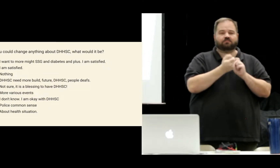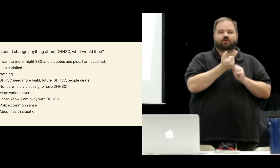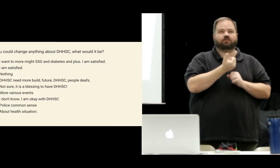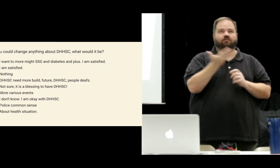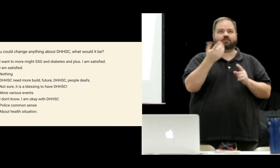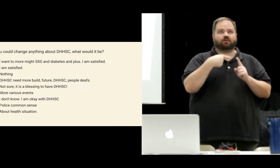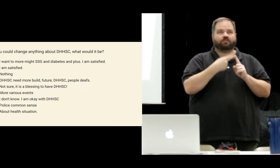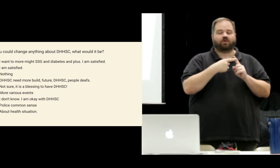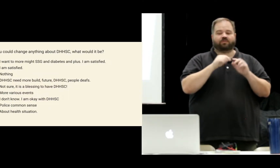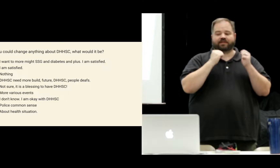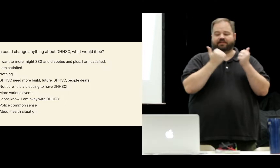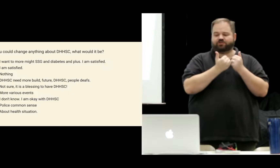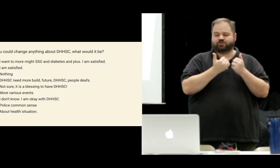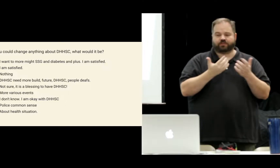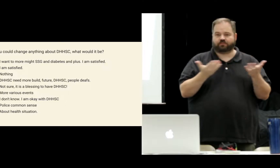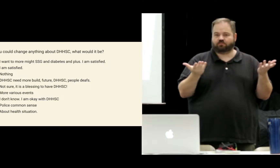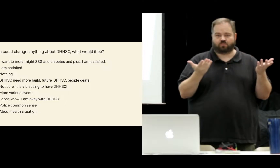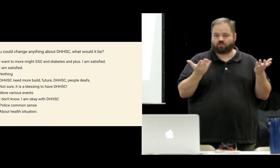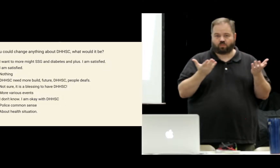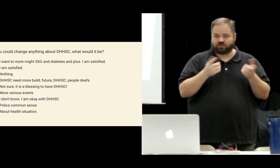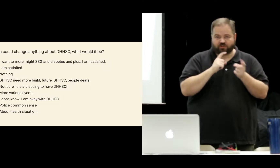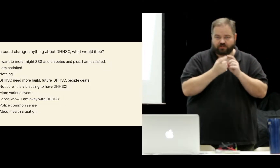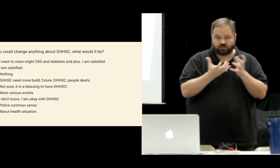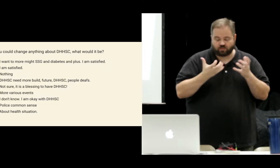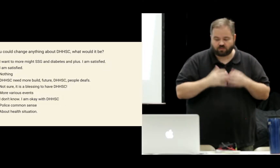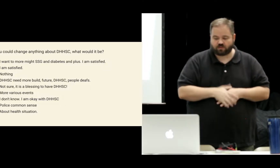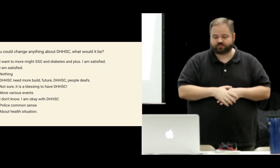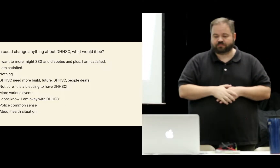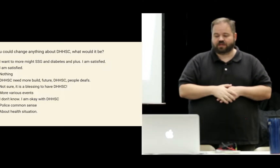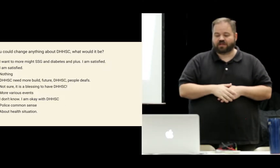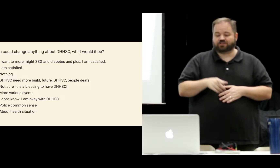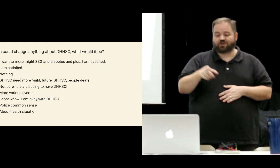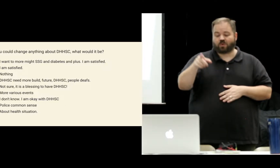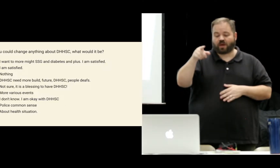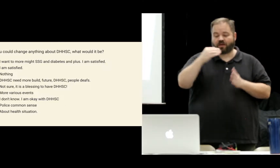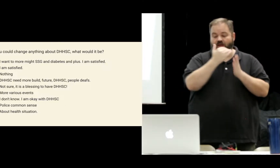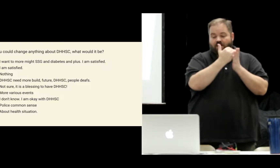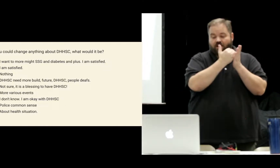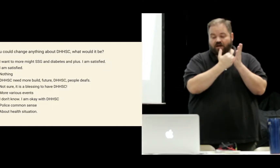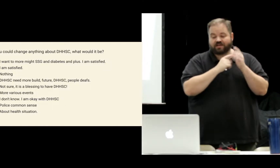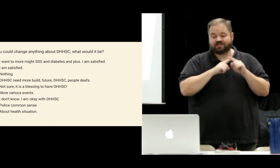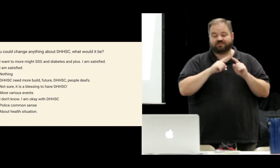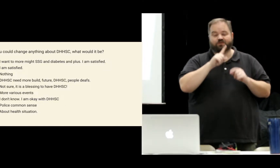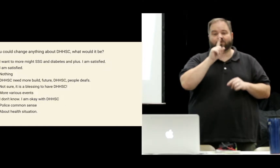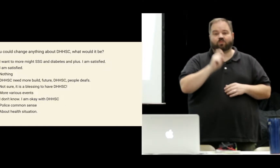And so for anyone else that's watching, please let us know what changes you may want to see.